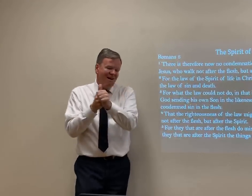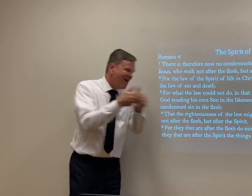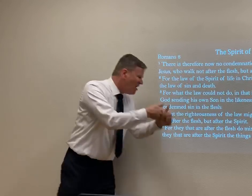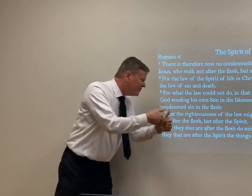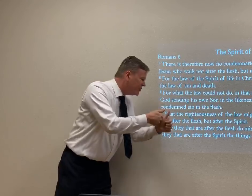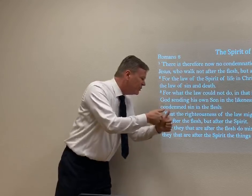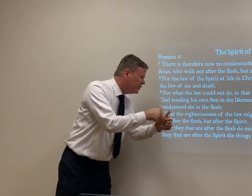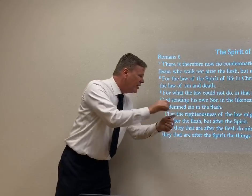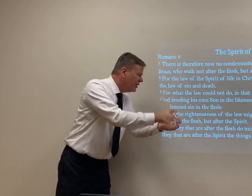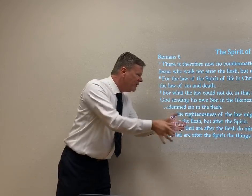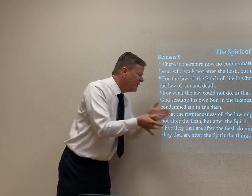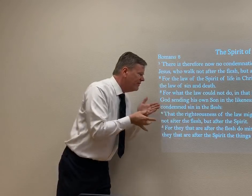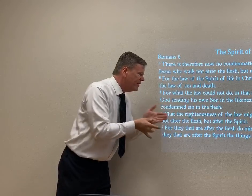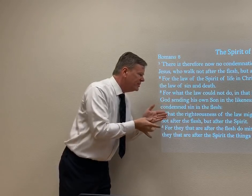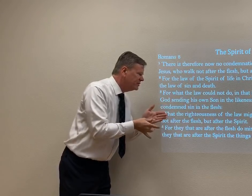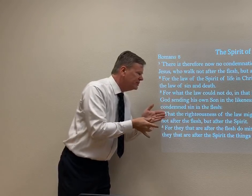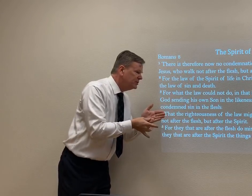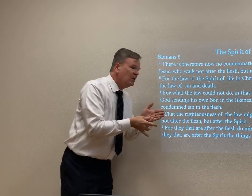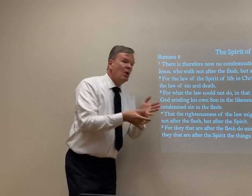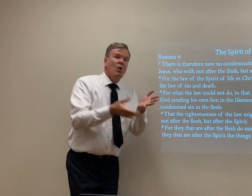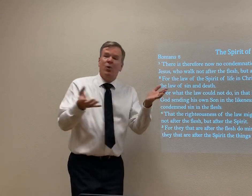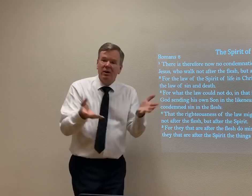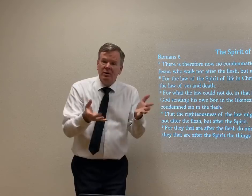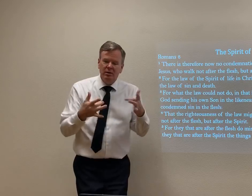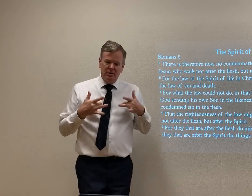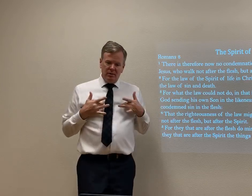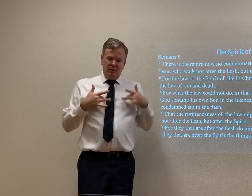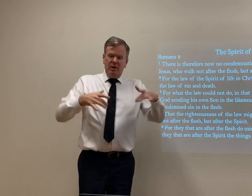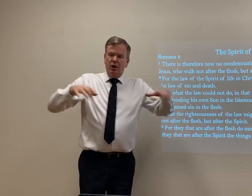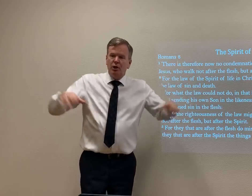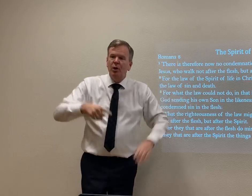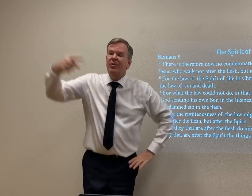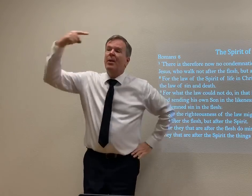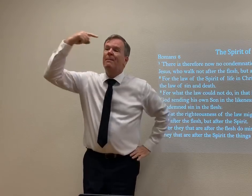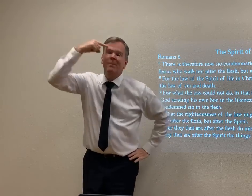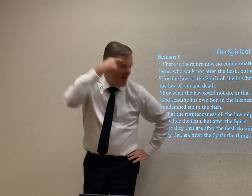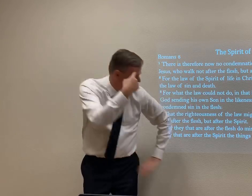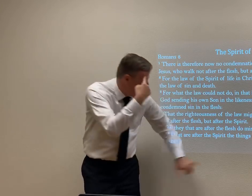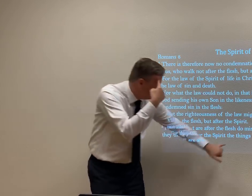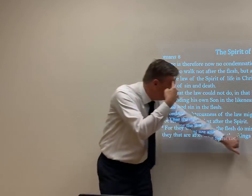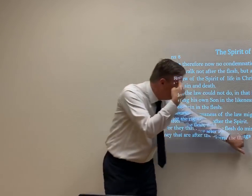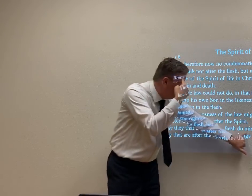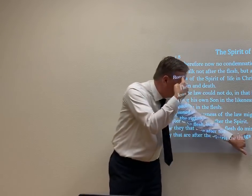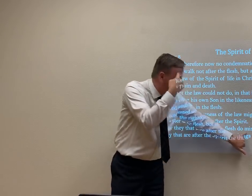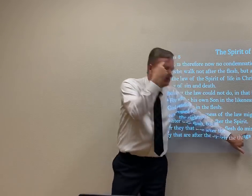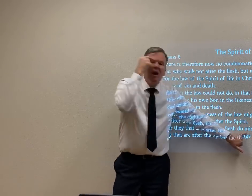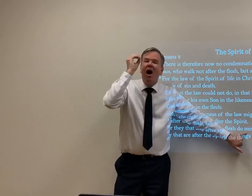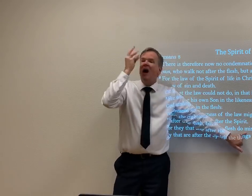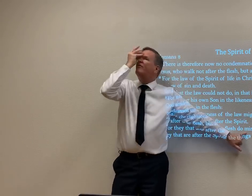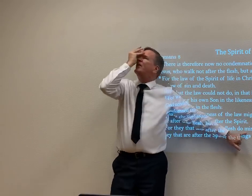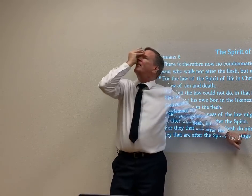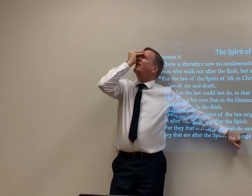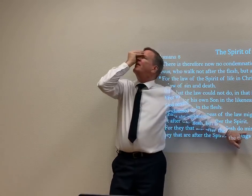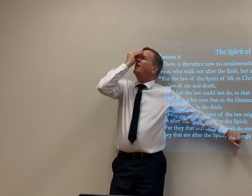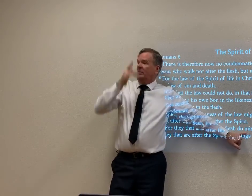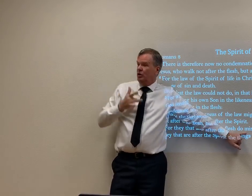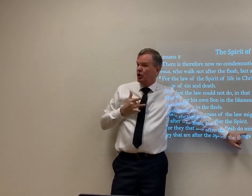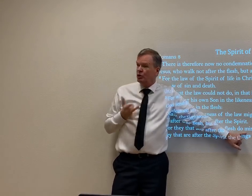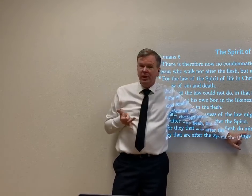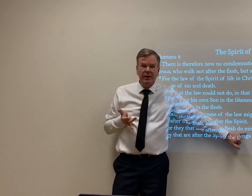For they that are after the flesh, which means, right here it says, after the flesh, do mind the